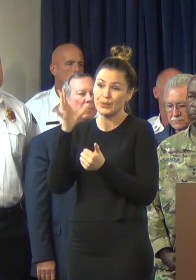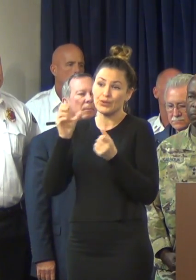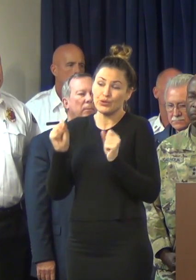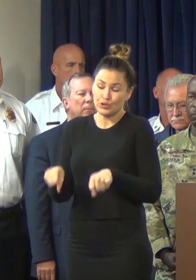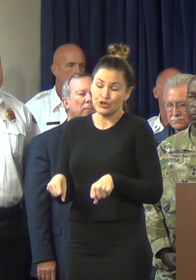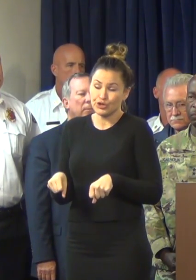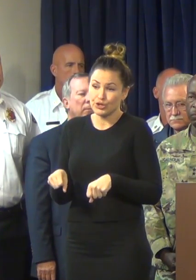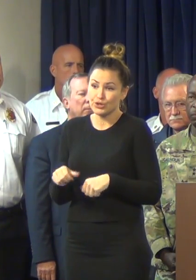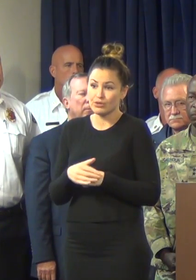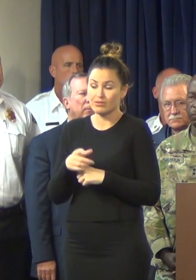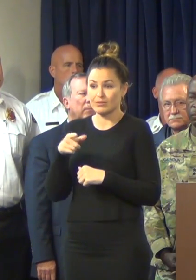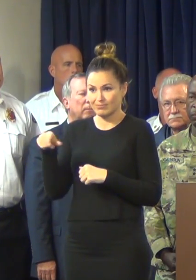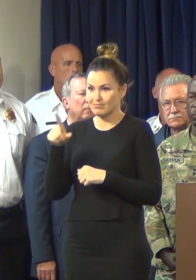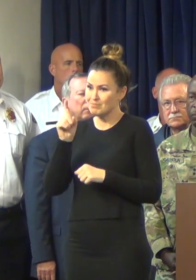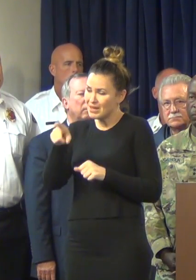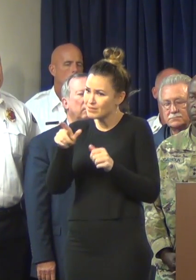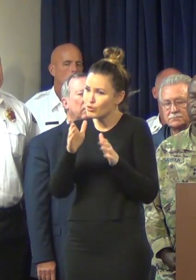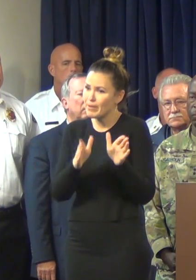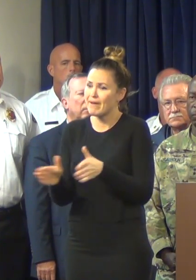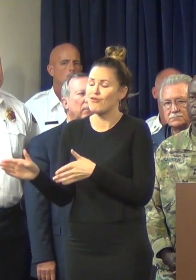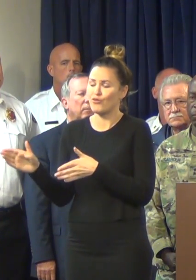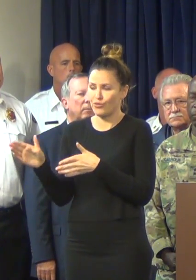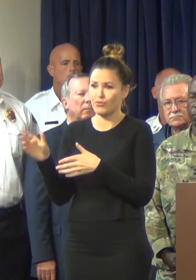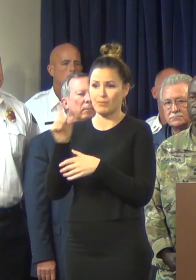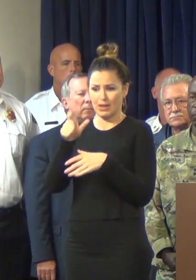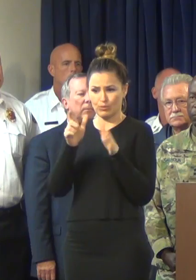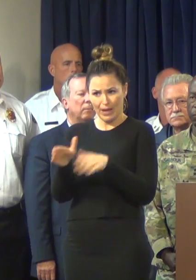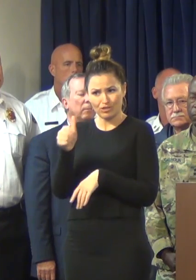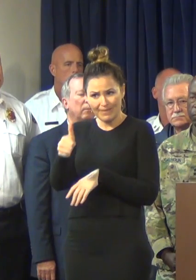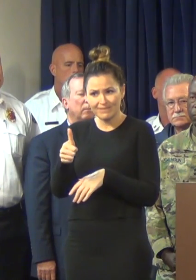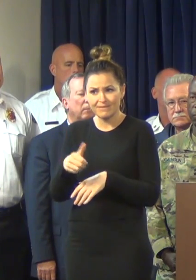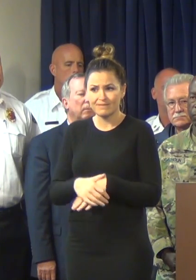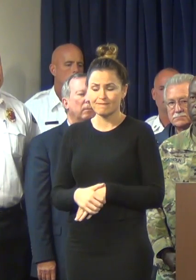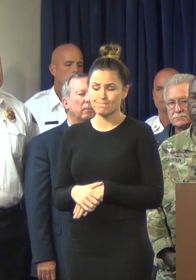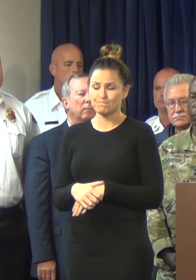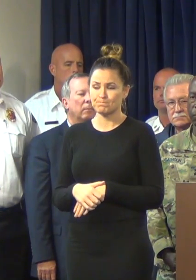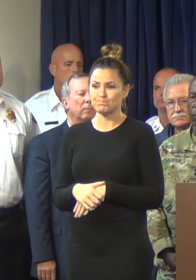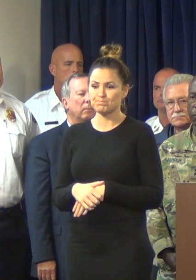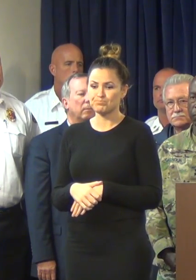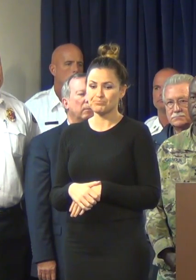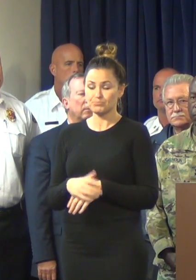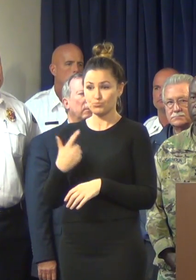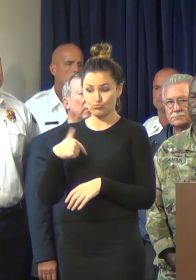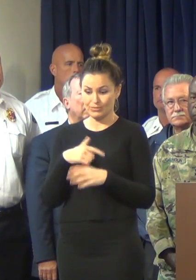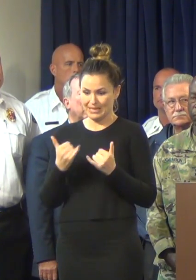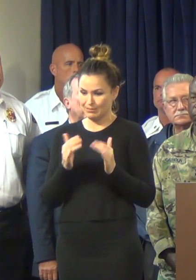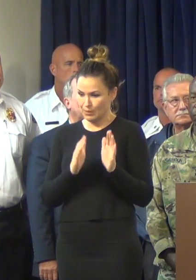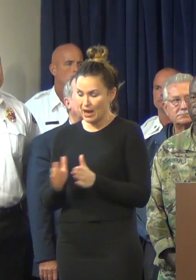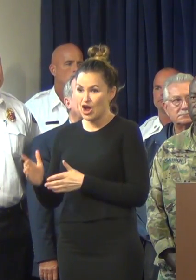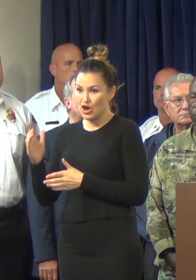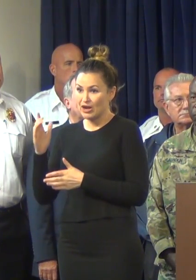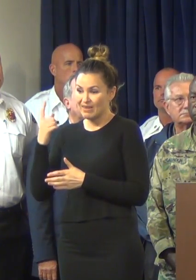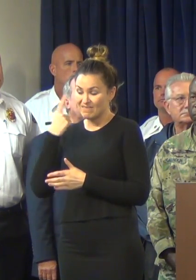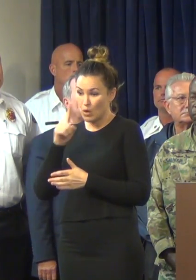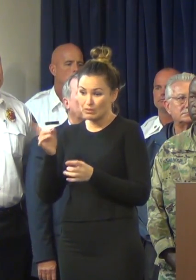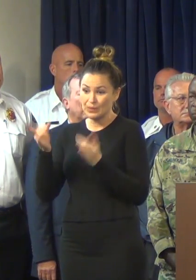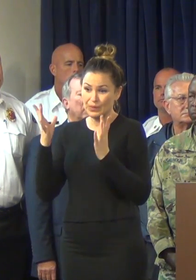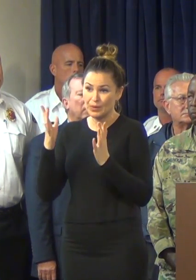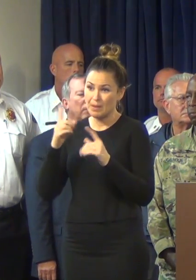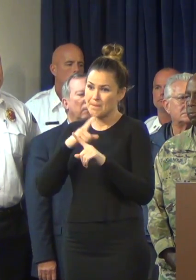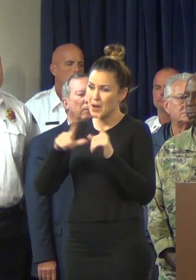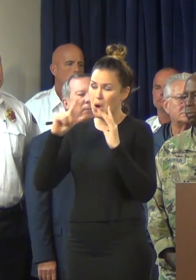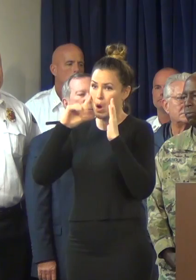catastrophic, and you will need to be prepared. You have to prepare yourself. We are preparing for the worst, we're hoping for the best,